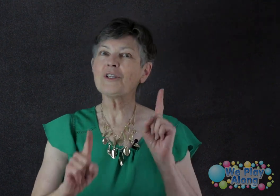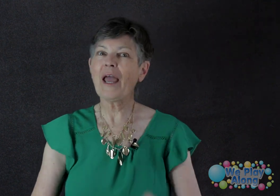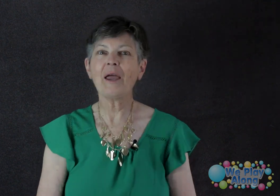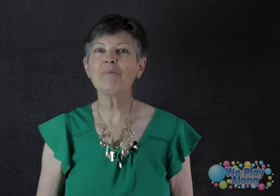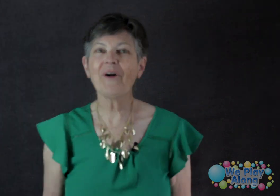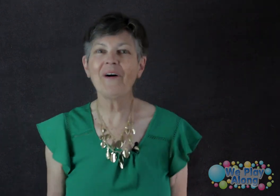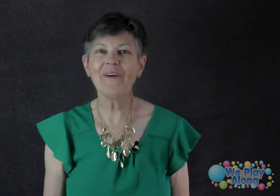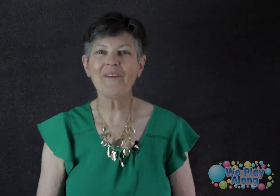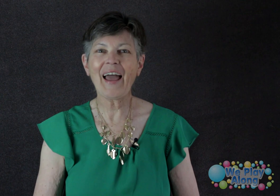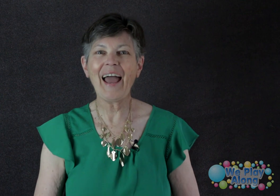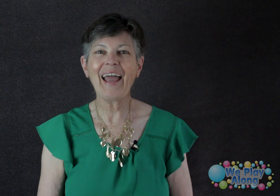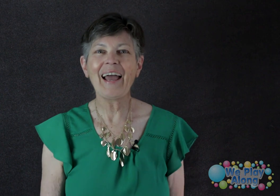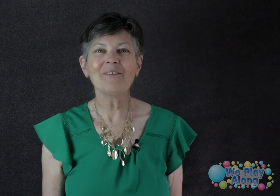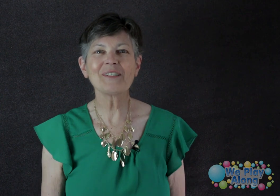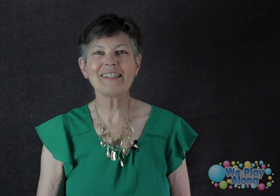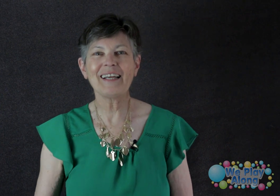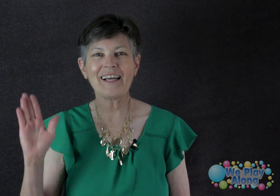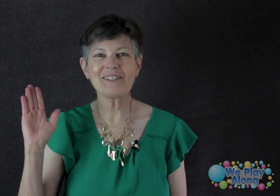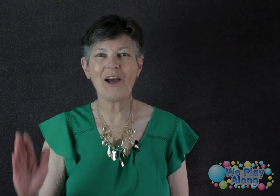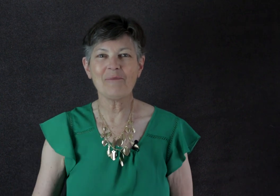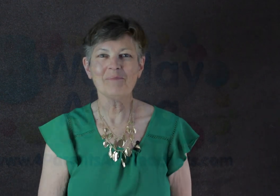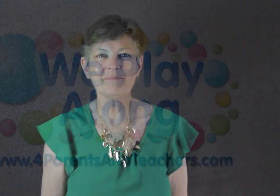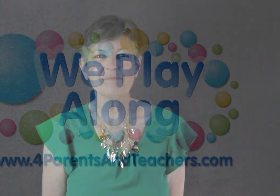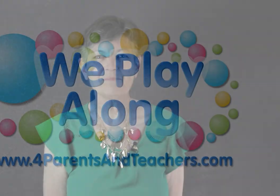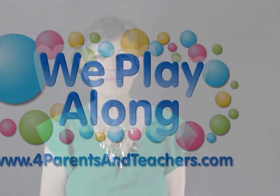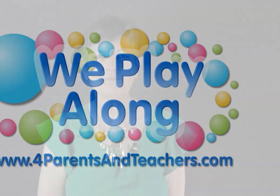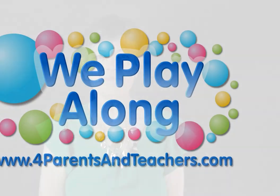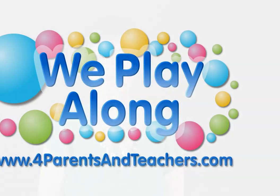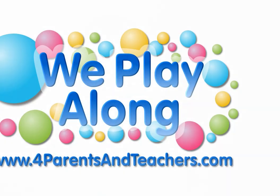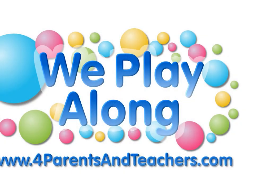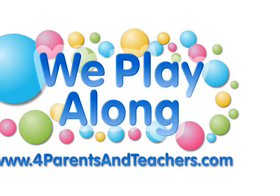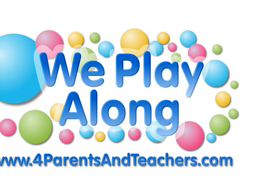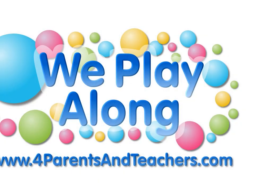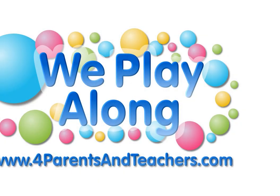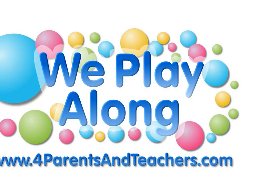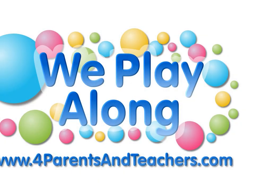forward to April, okay? We'll see you next time. Play, play, play along.